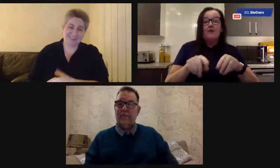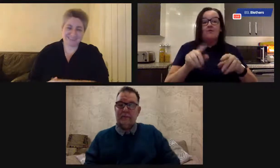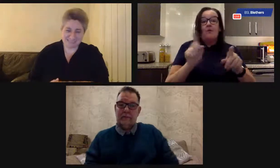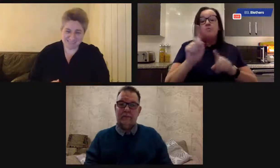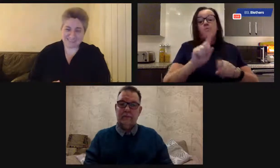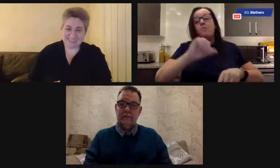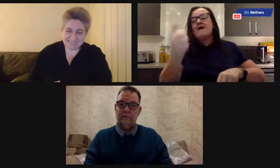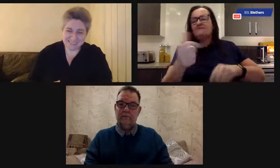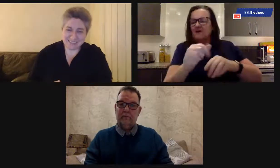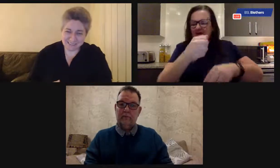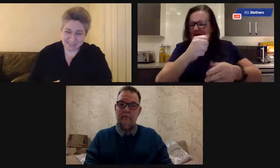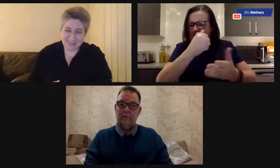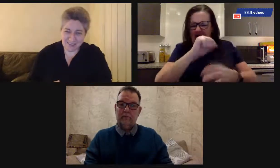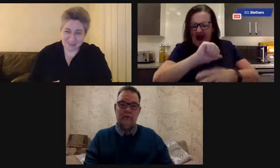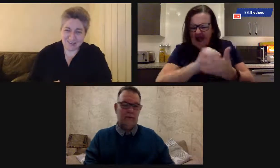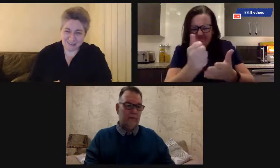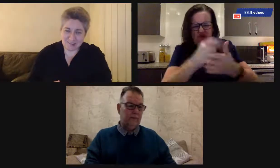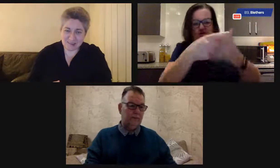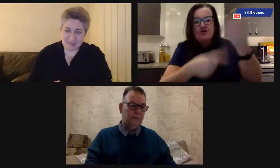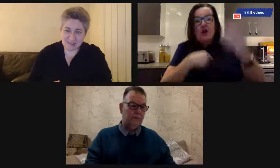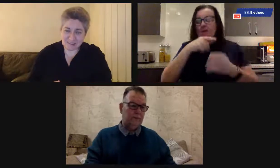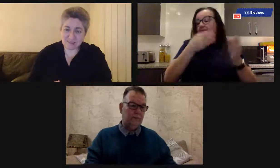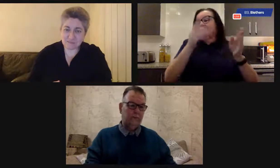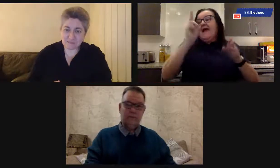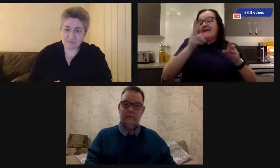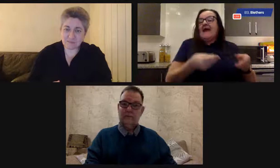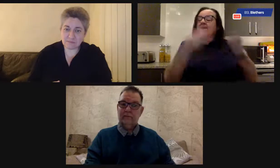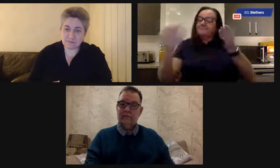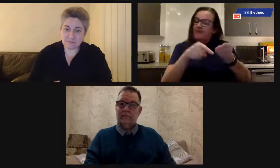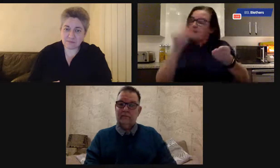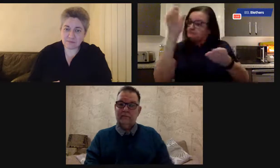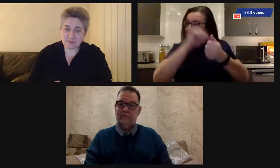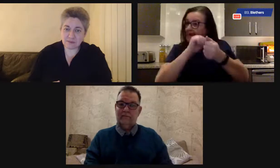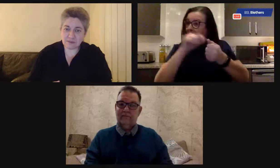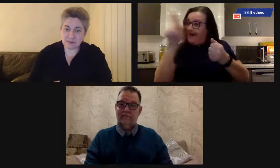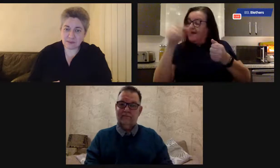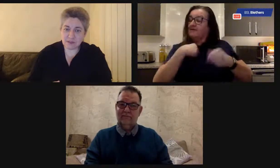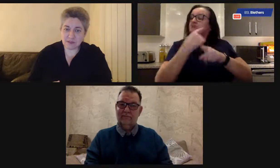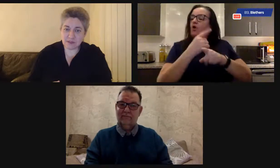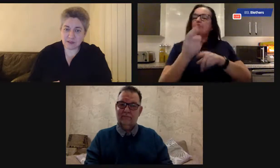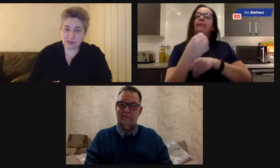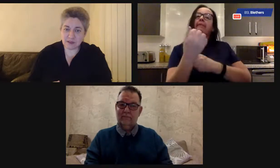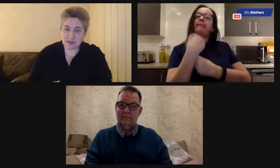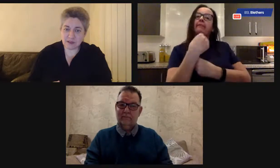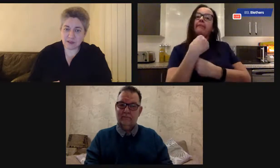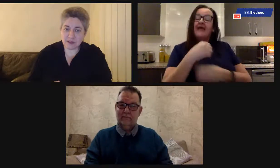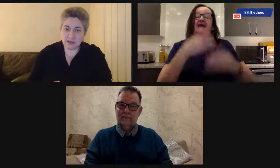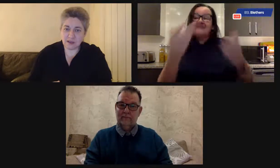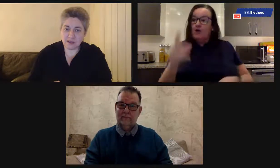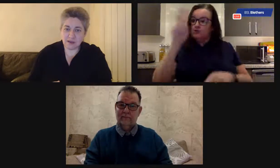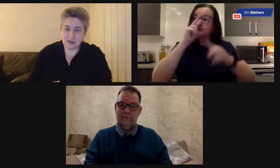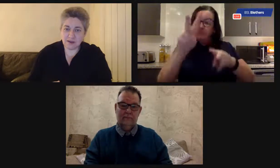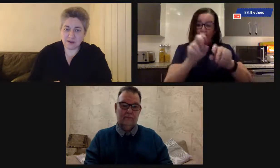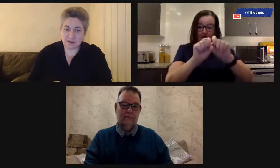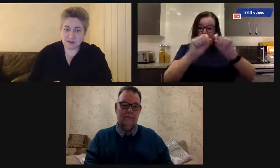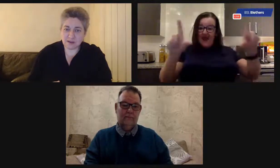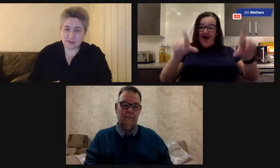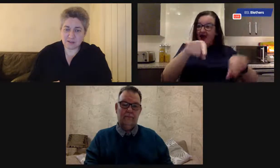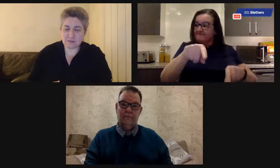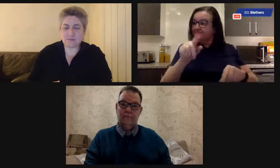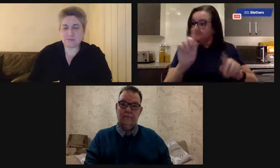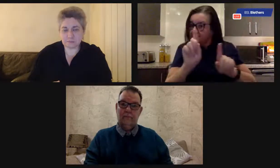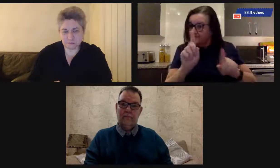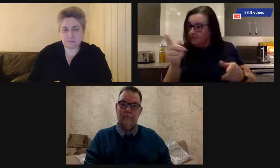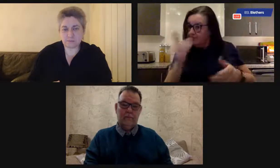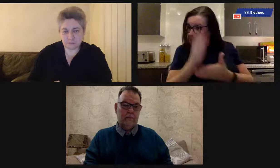opportunity to find a platform to give it the exposure it needs. So coming here tonight,